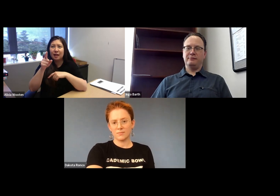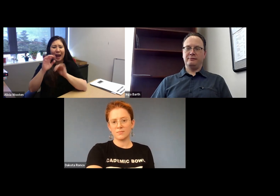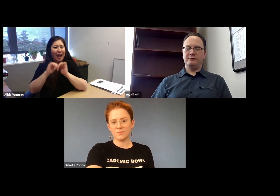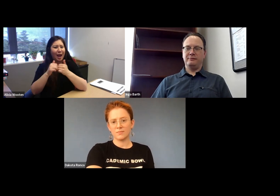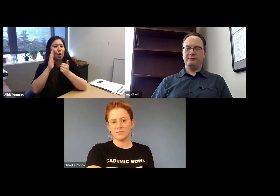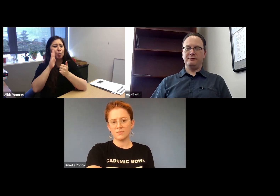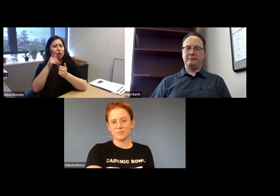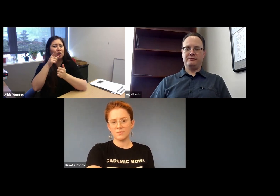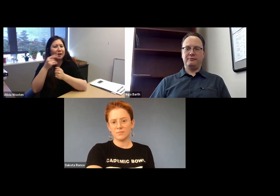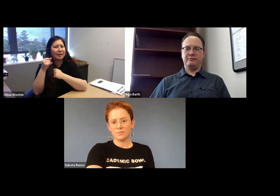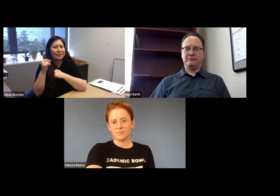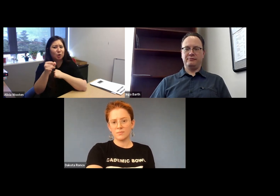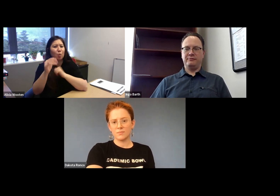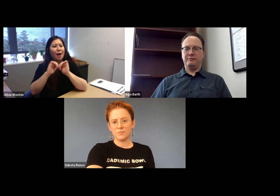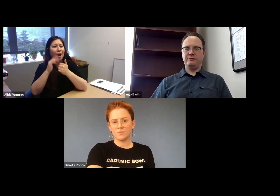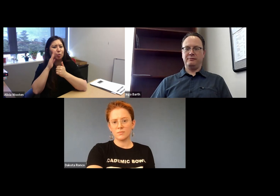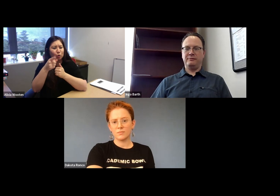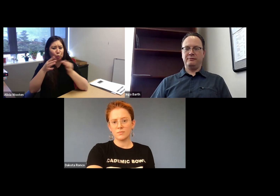the axis.